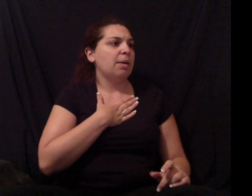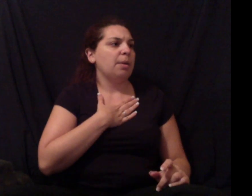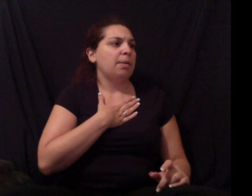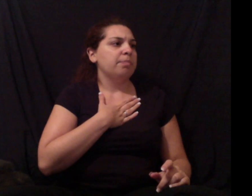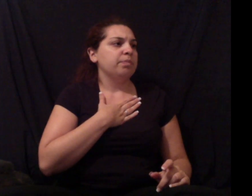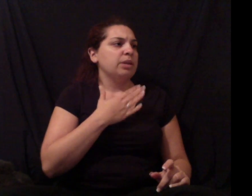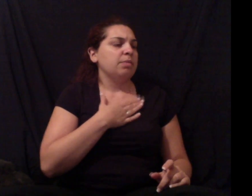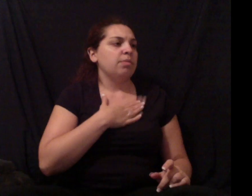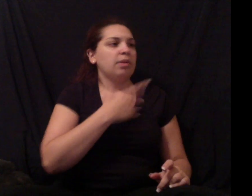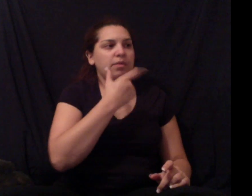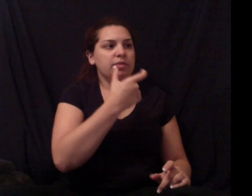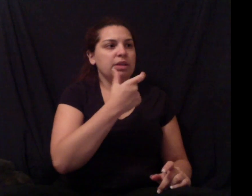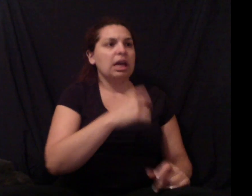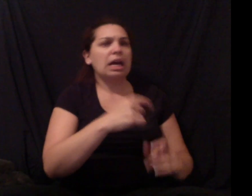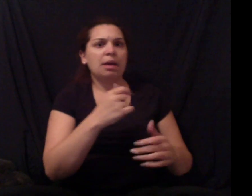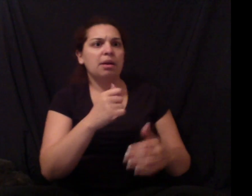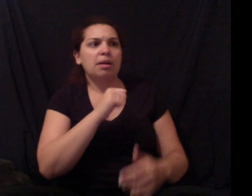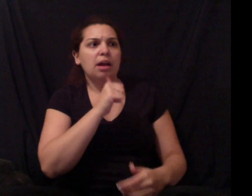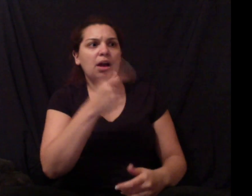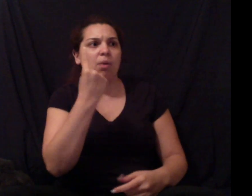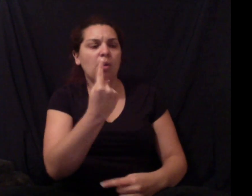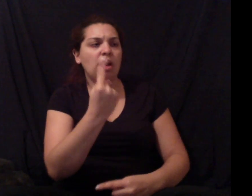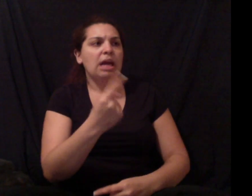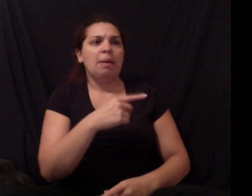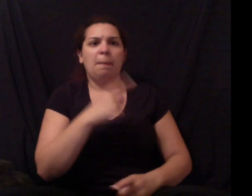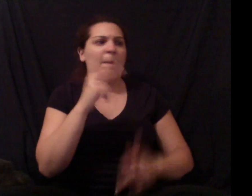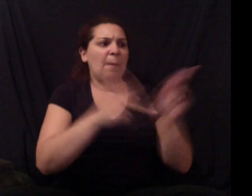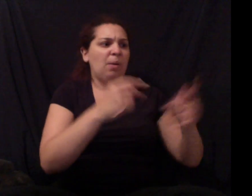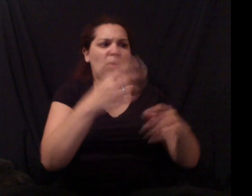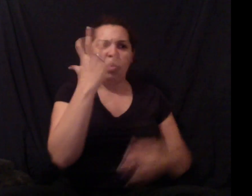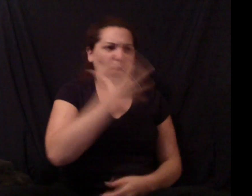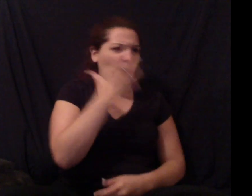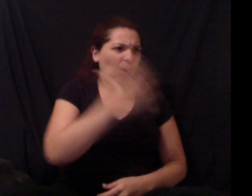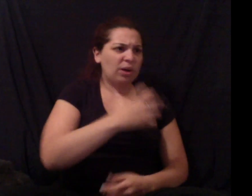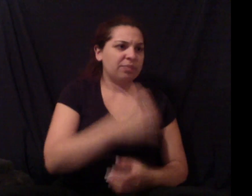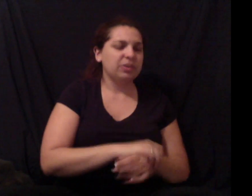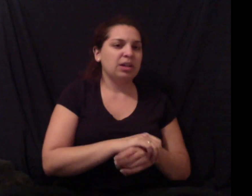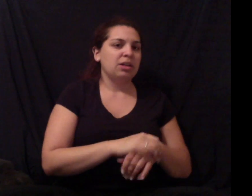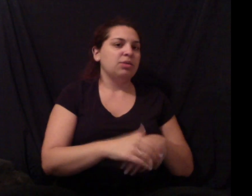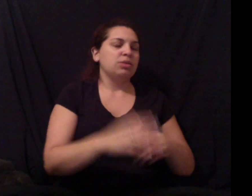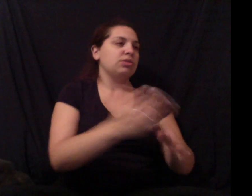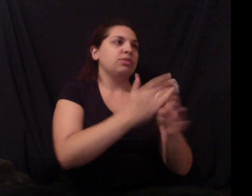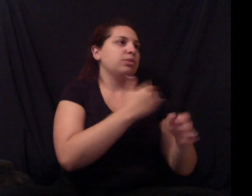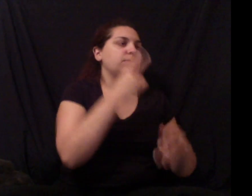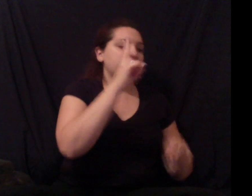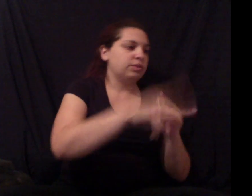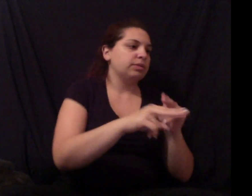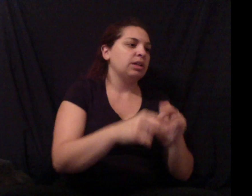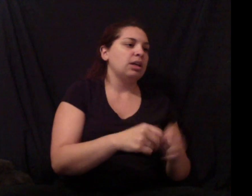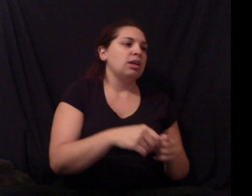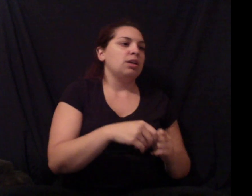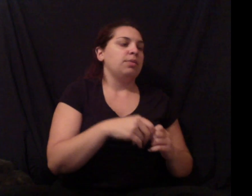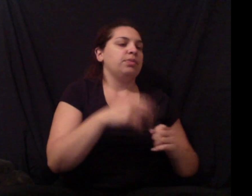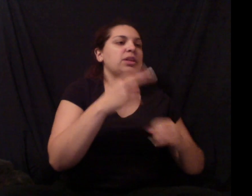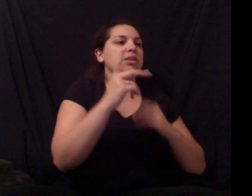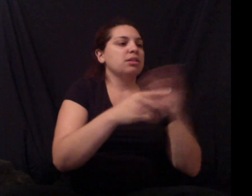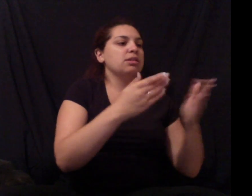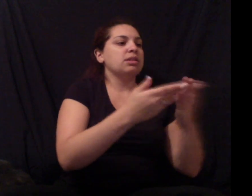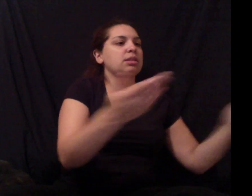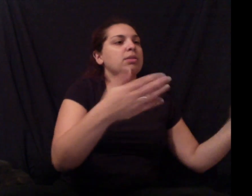Well, the most important lesson is to find something that you enjoy, that you think about, and it makes you just really happy, and go for